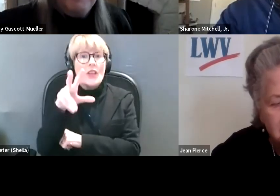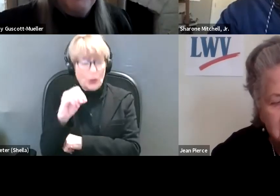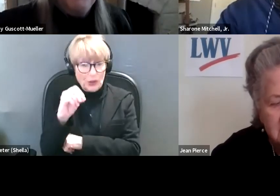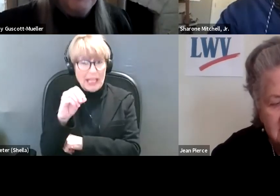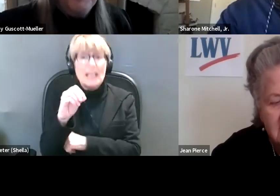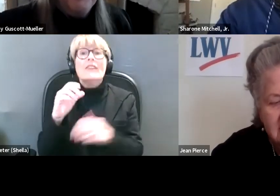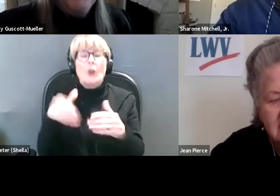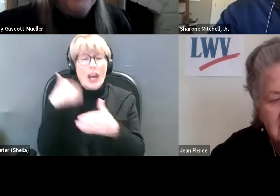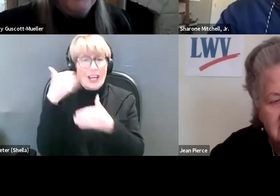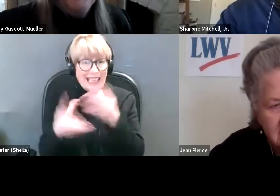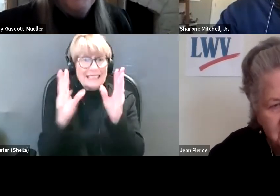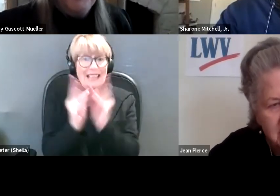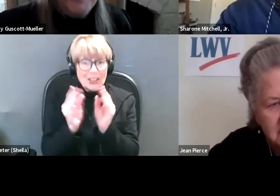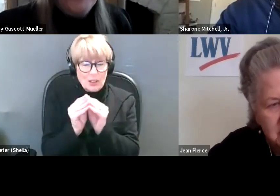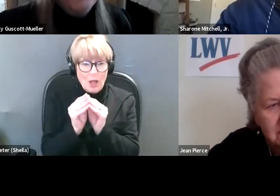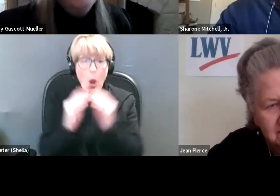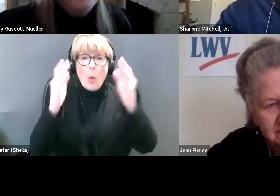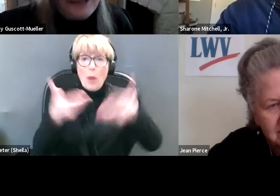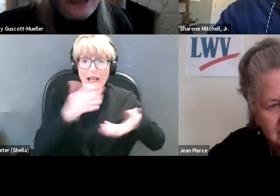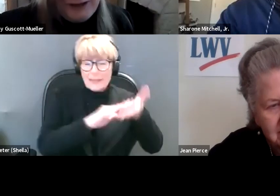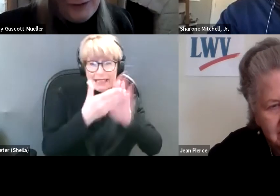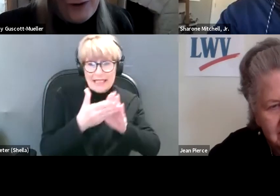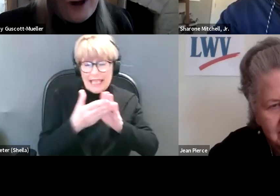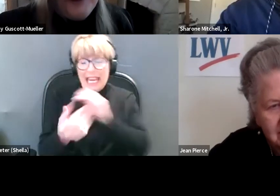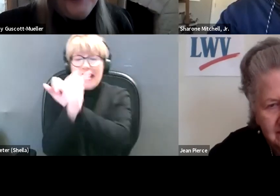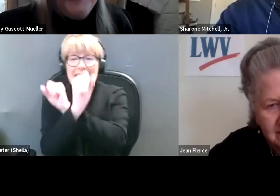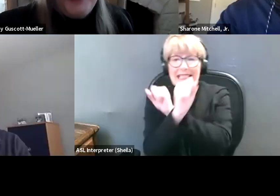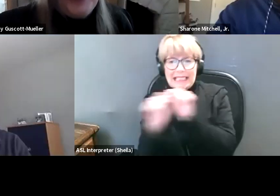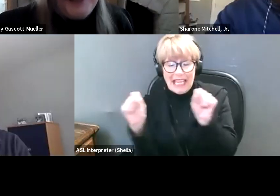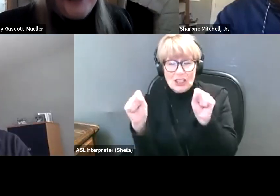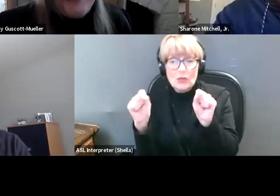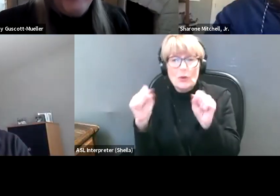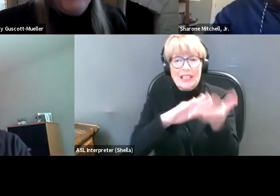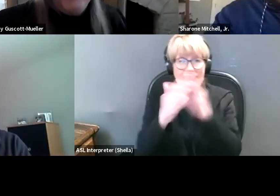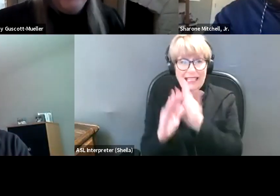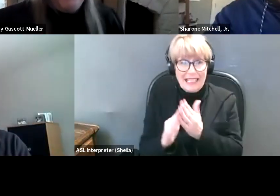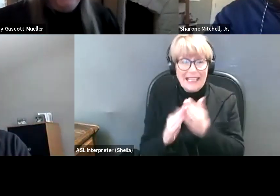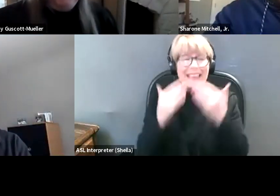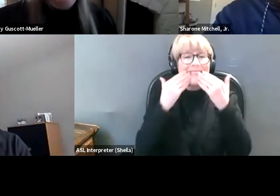Sanctuary City. Thank you very much. Thank you all. We appreciate it.